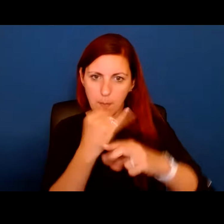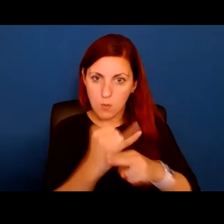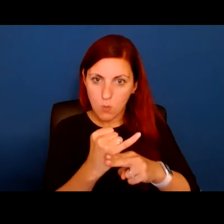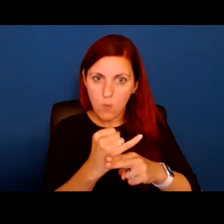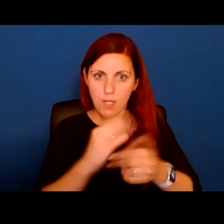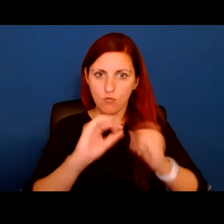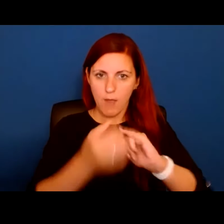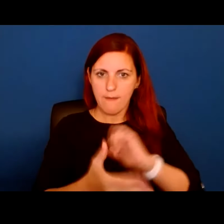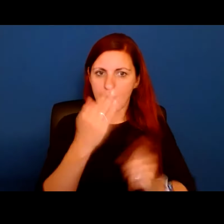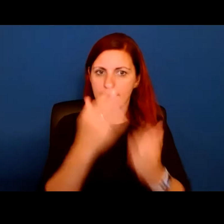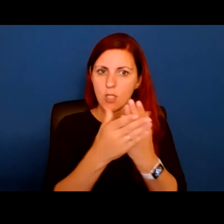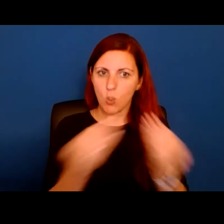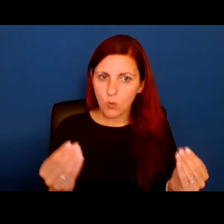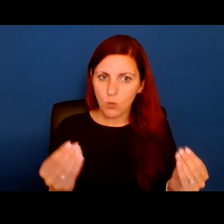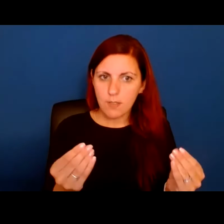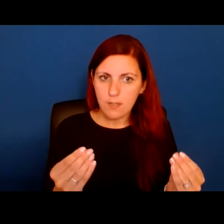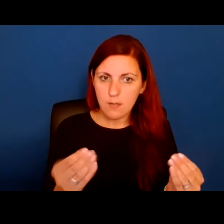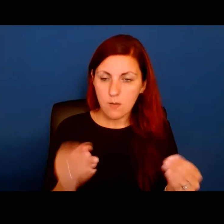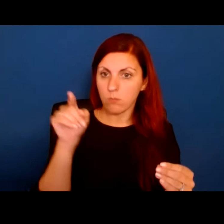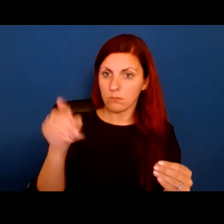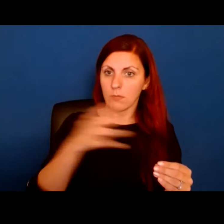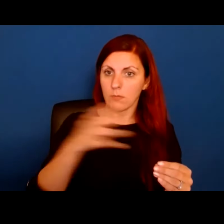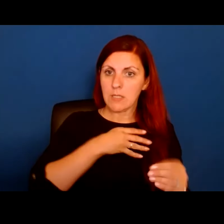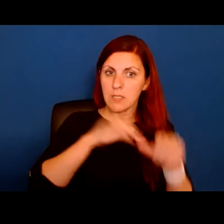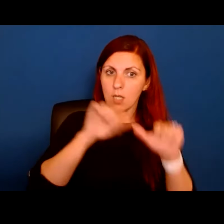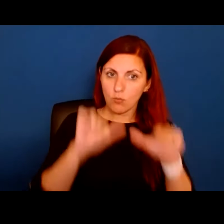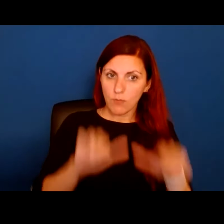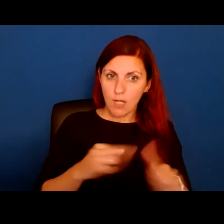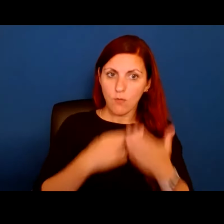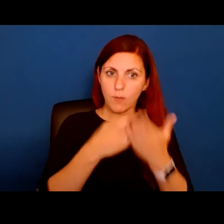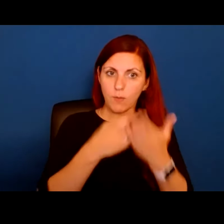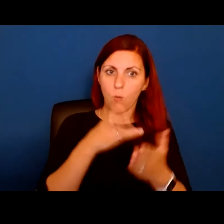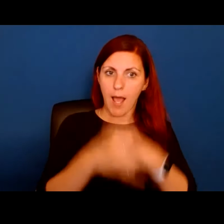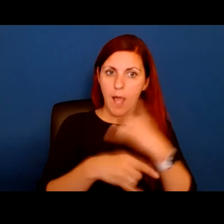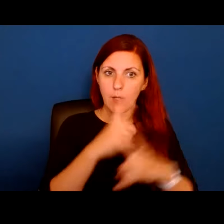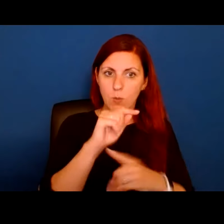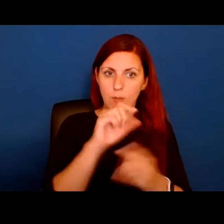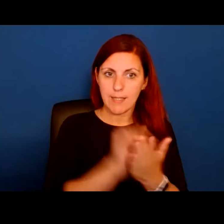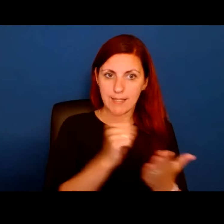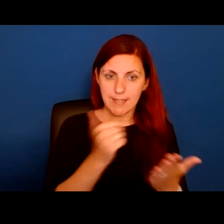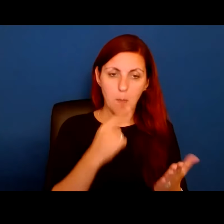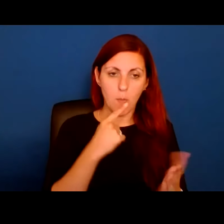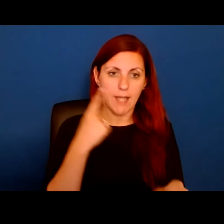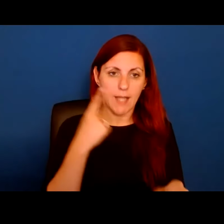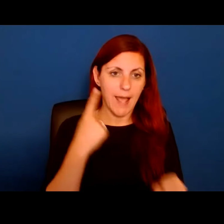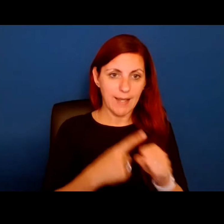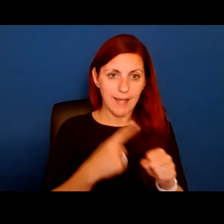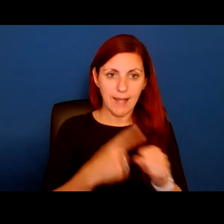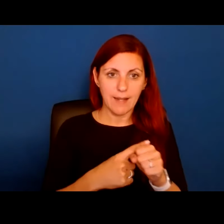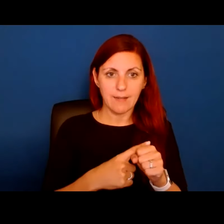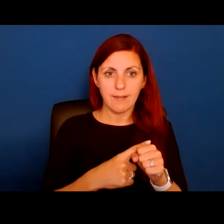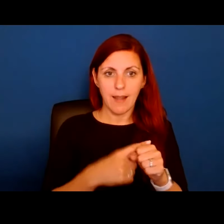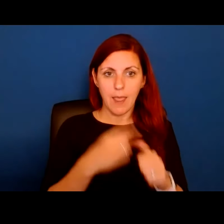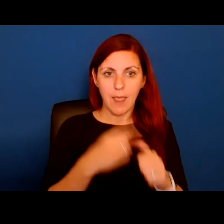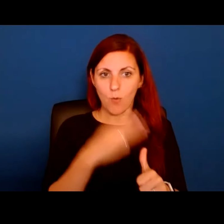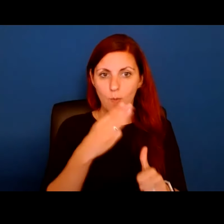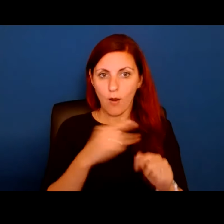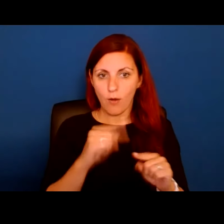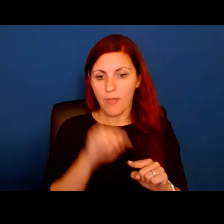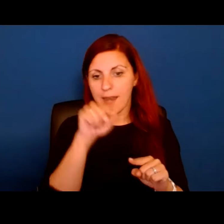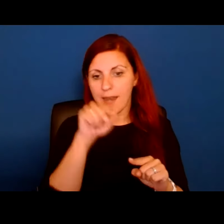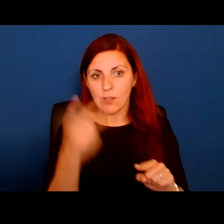The committee agreed with that and recommended same to be done in 2016, and they have once again, in preparation for their next review of the state in